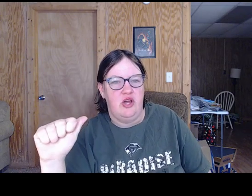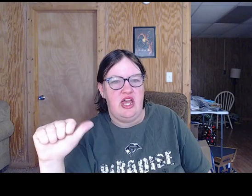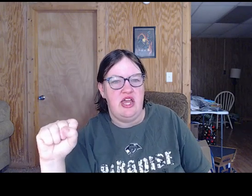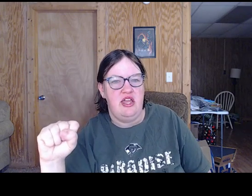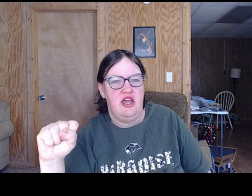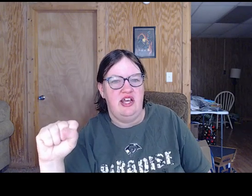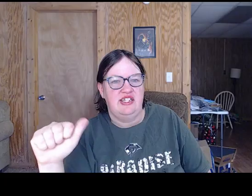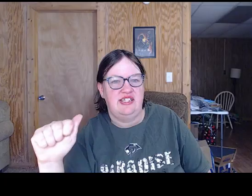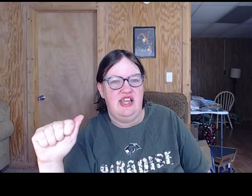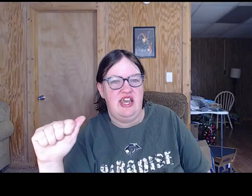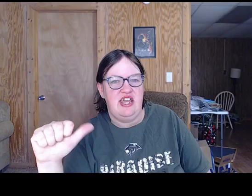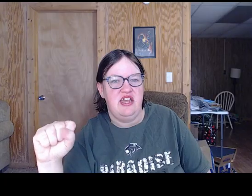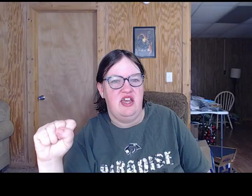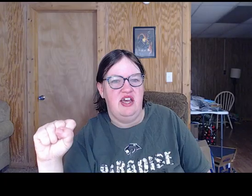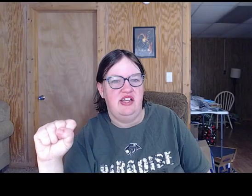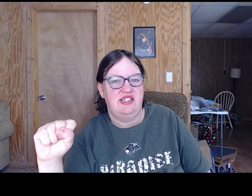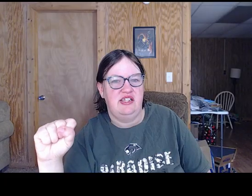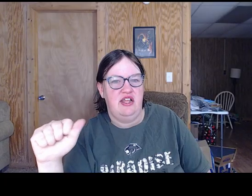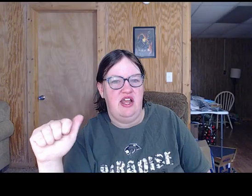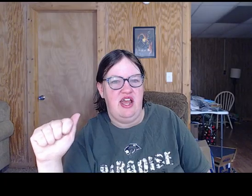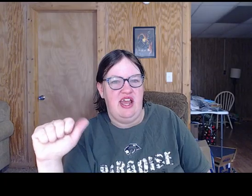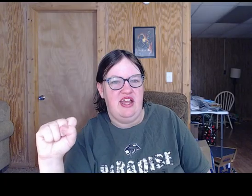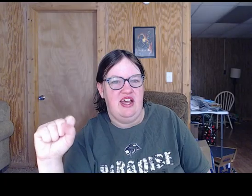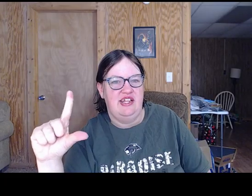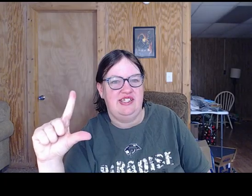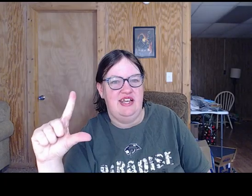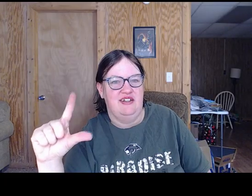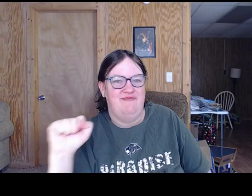A, S, A, S, A, S, L.